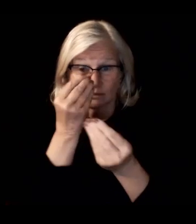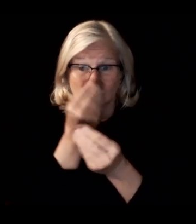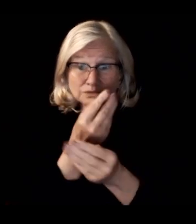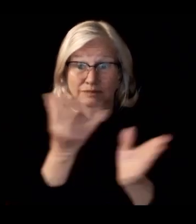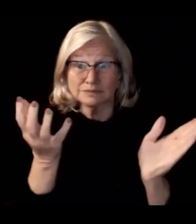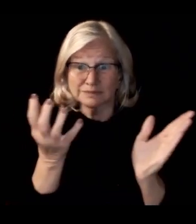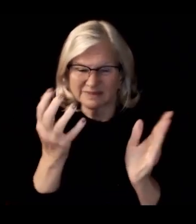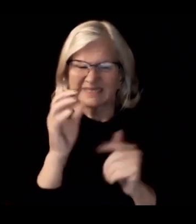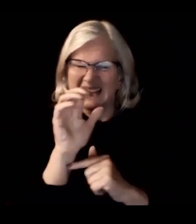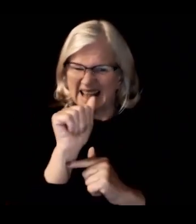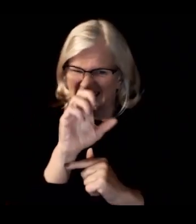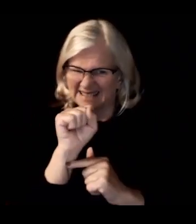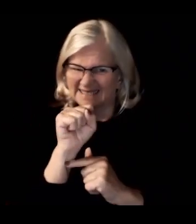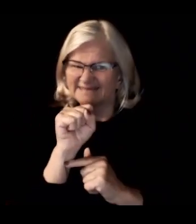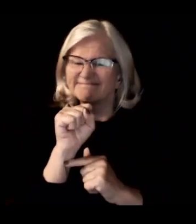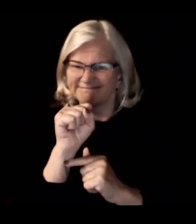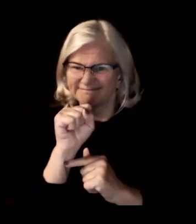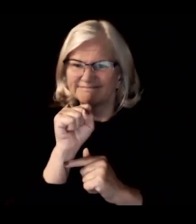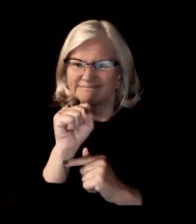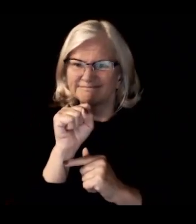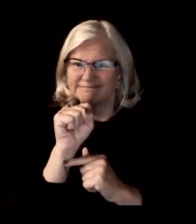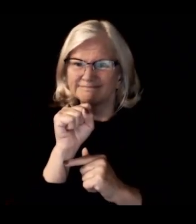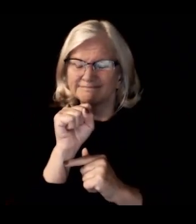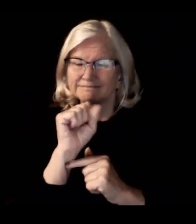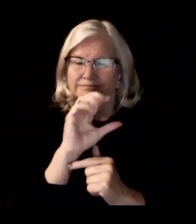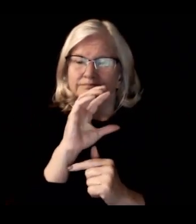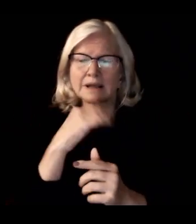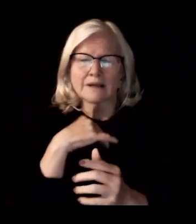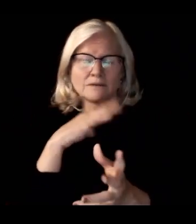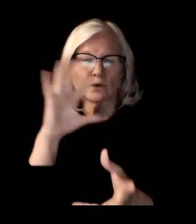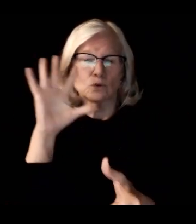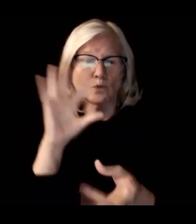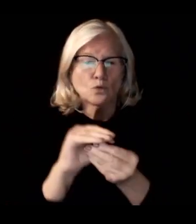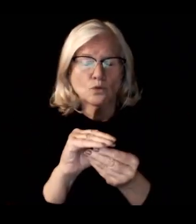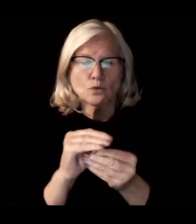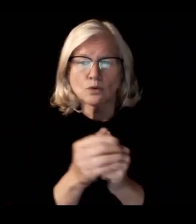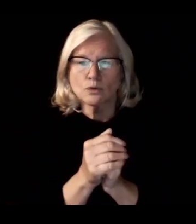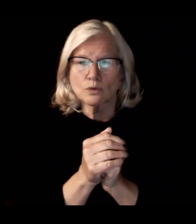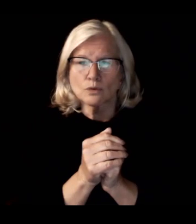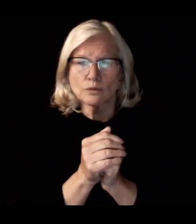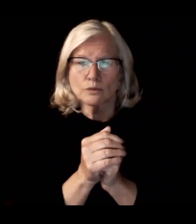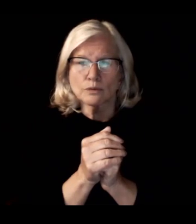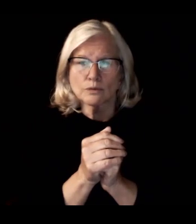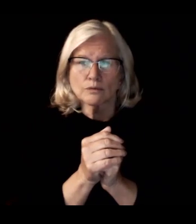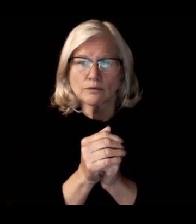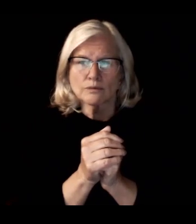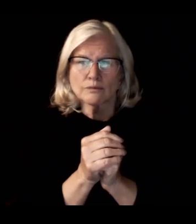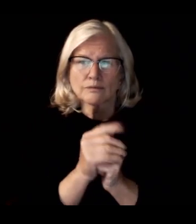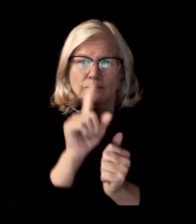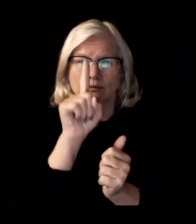1,763 long-term care facilities with positive cases. We added 47 new cases